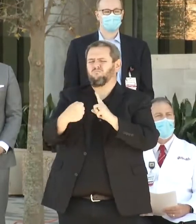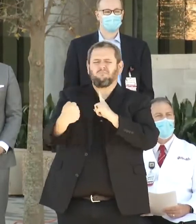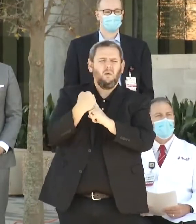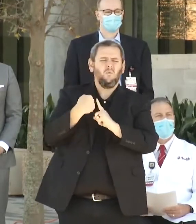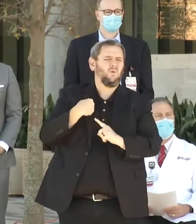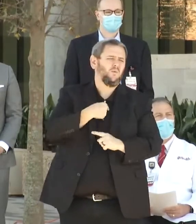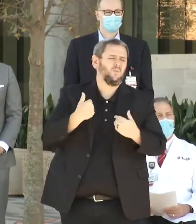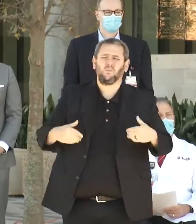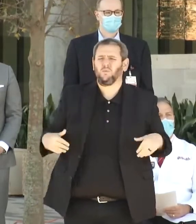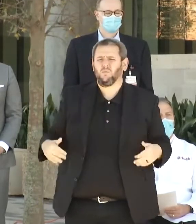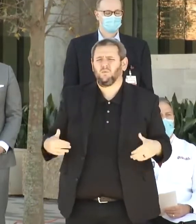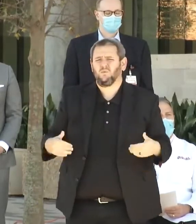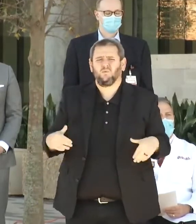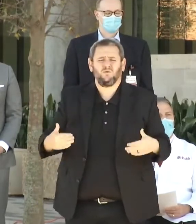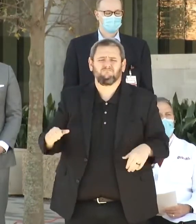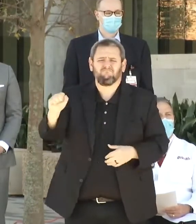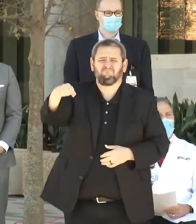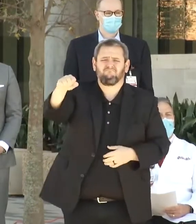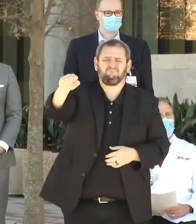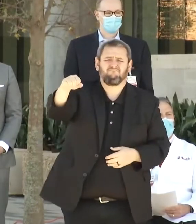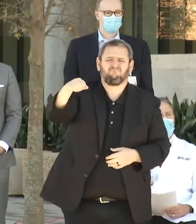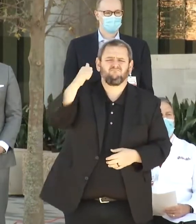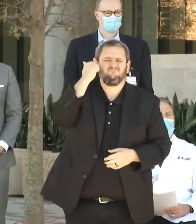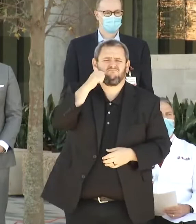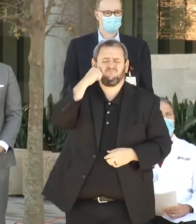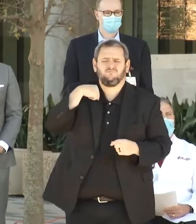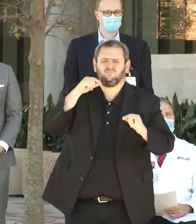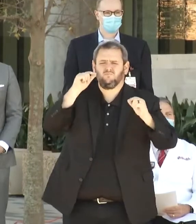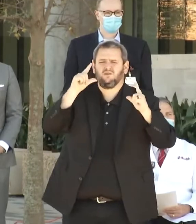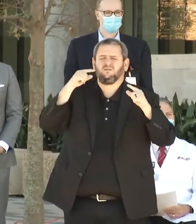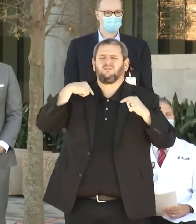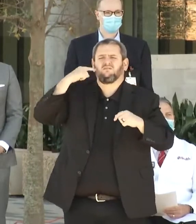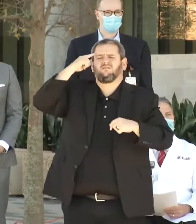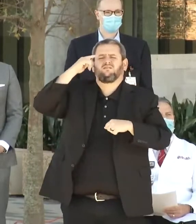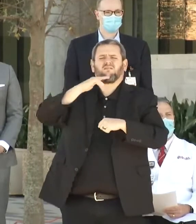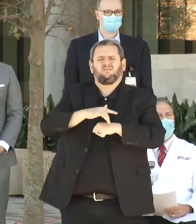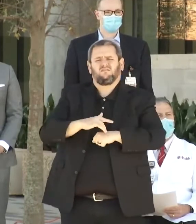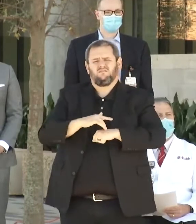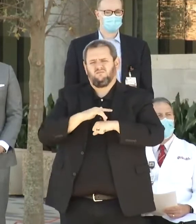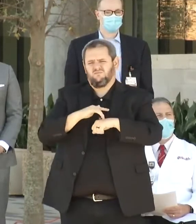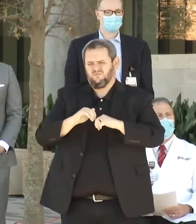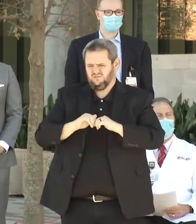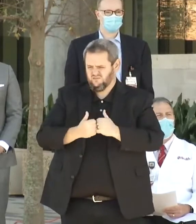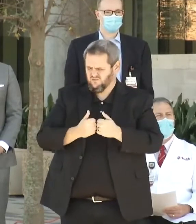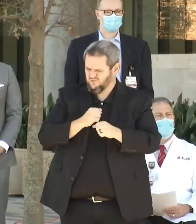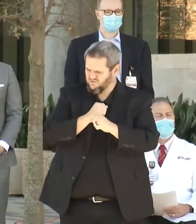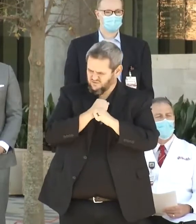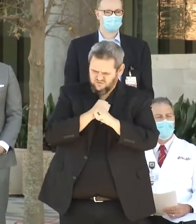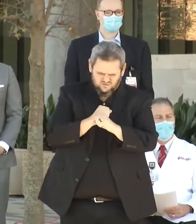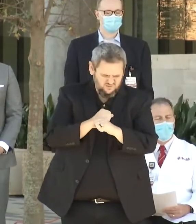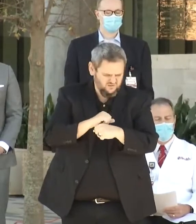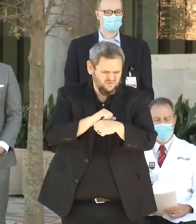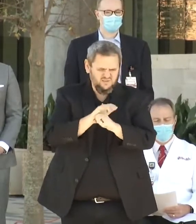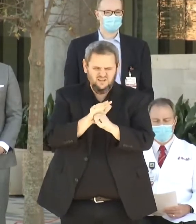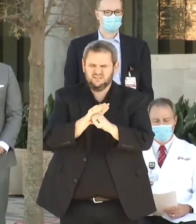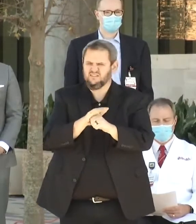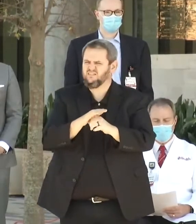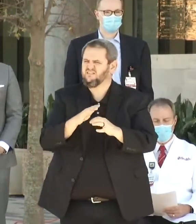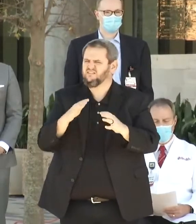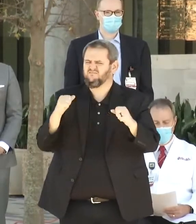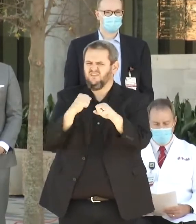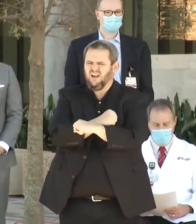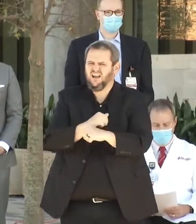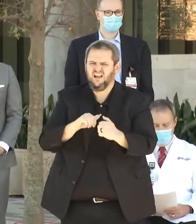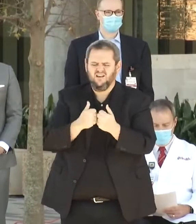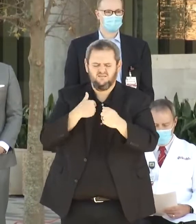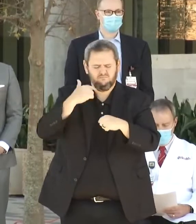I wake up every morning thinking about how to keep Oklahomans safe, and this is why all of us are here today. But we